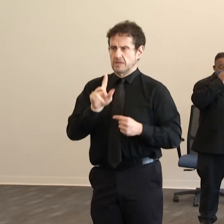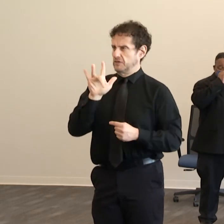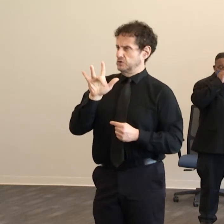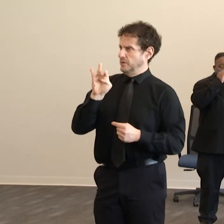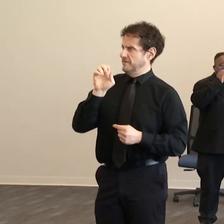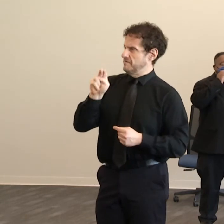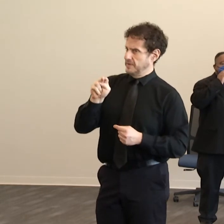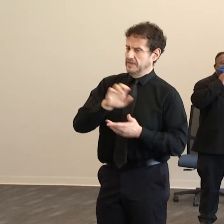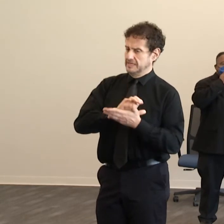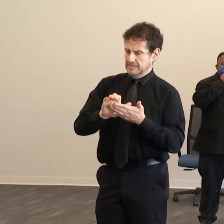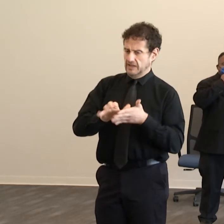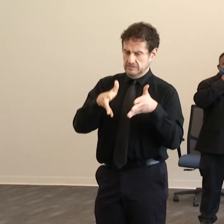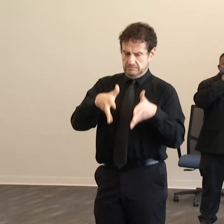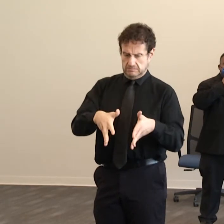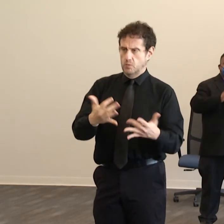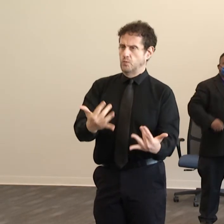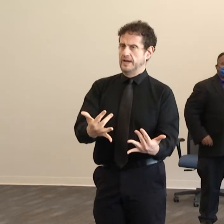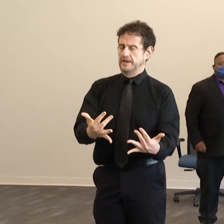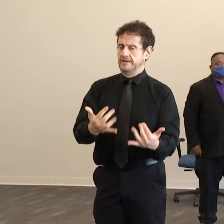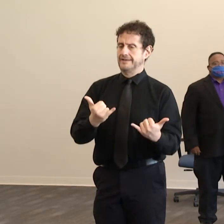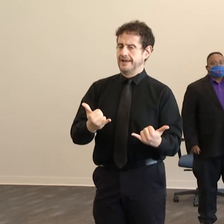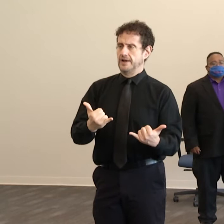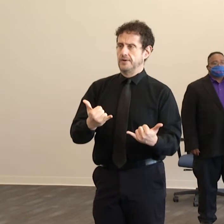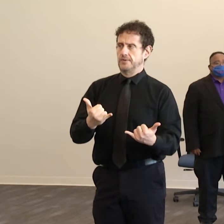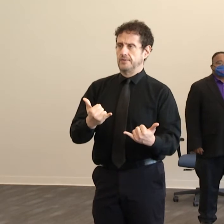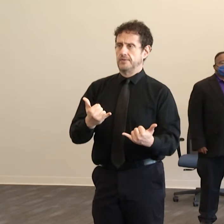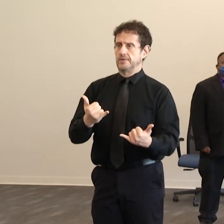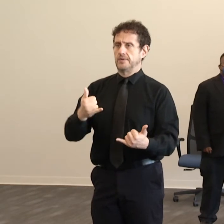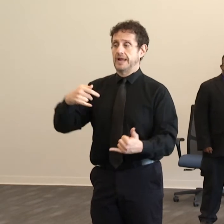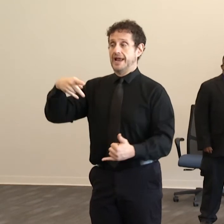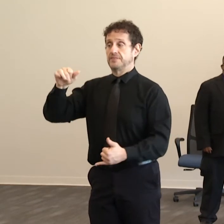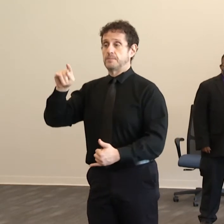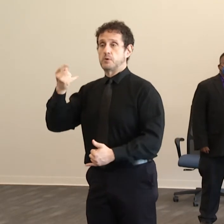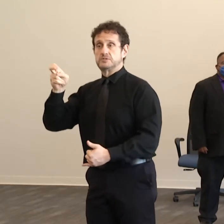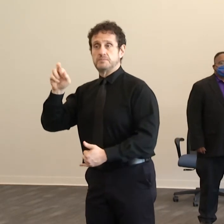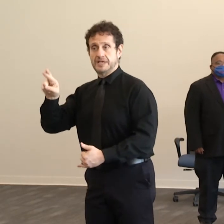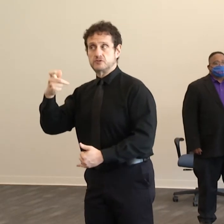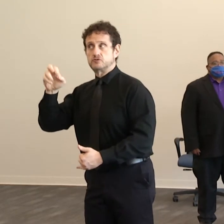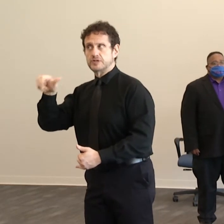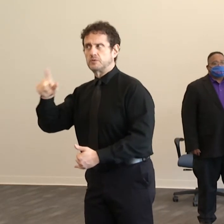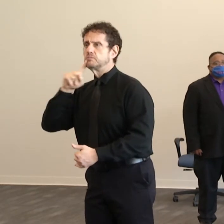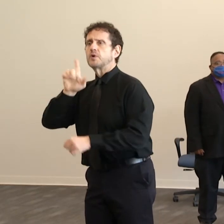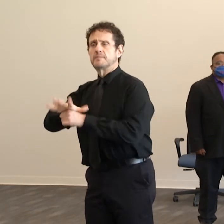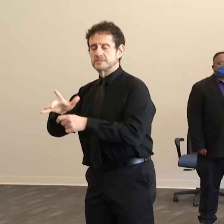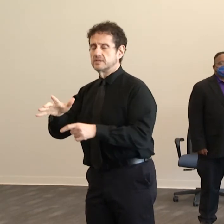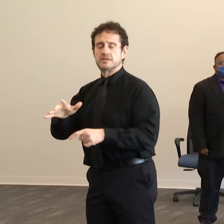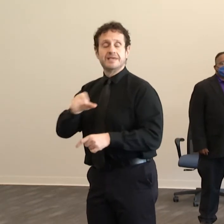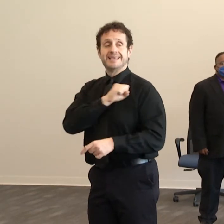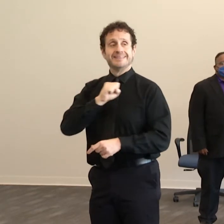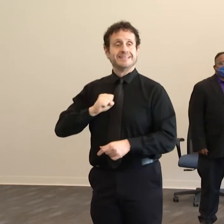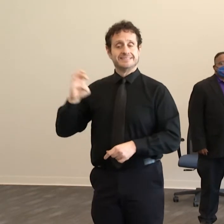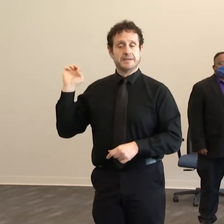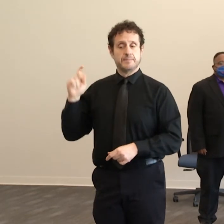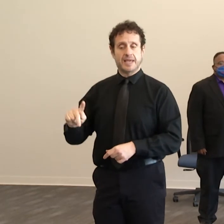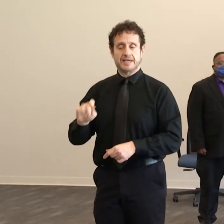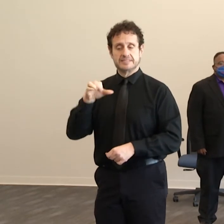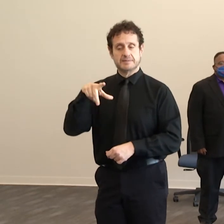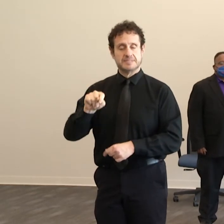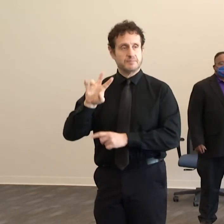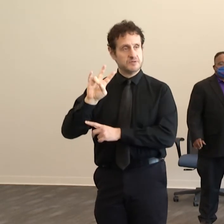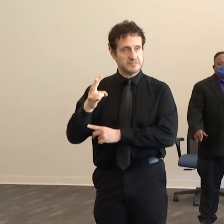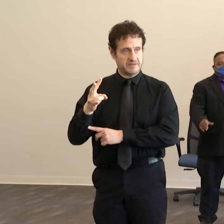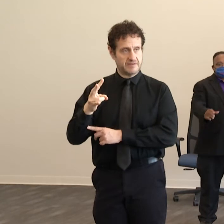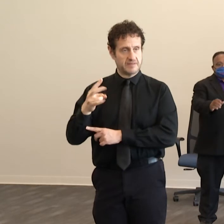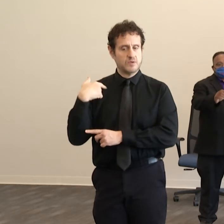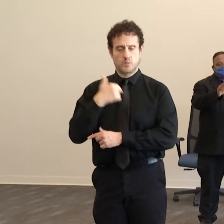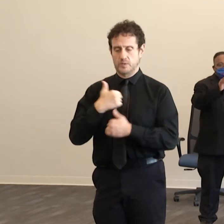table, and right now all you have is a promise from the Postmaster General. The Senate does not return until September the 7th, so we